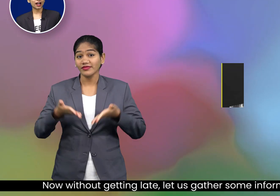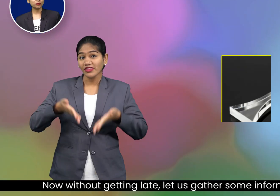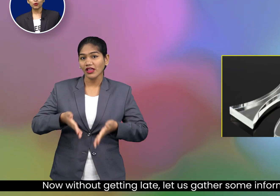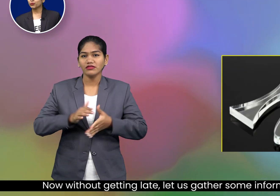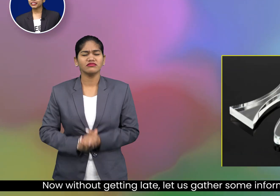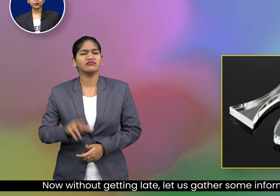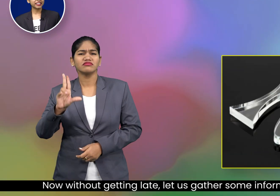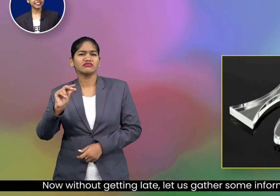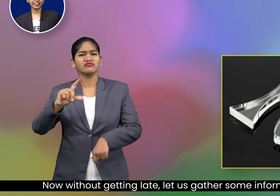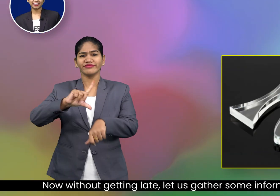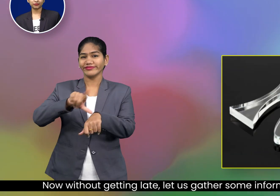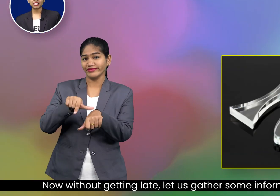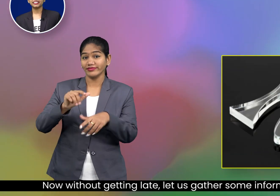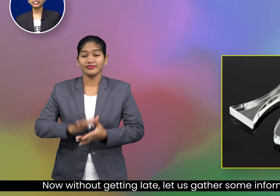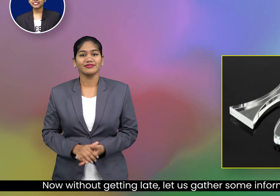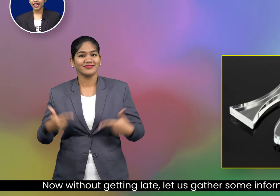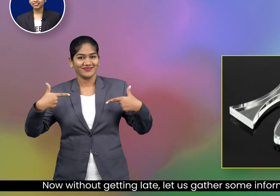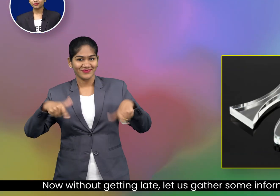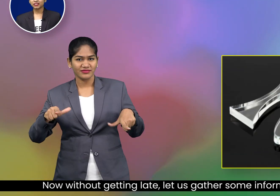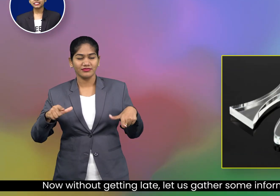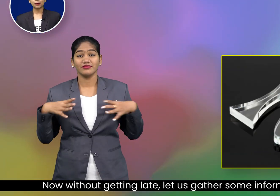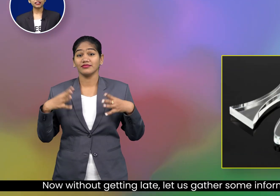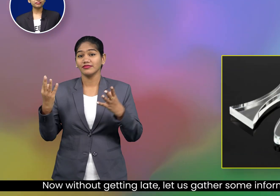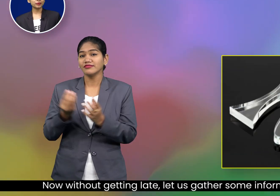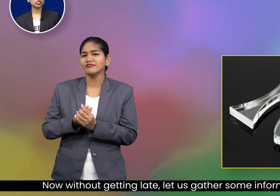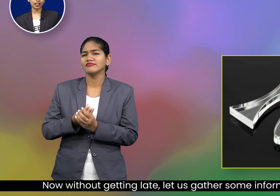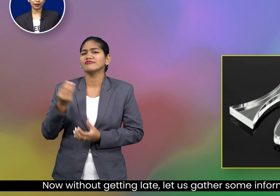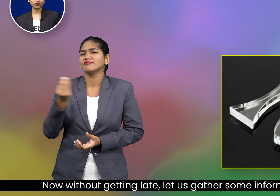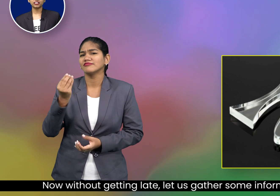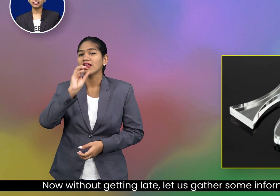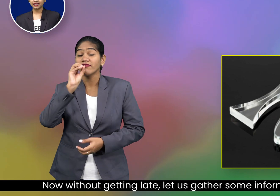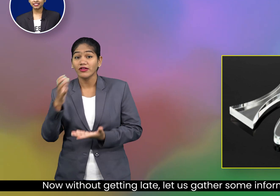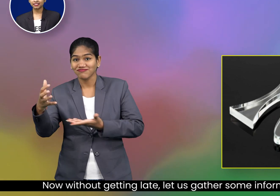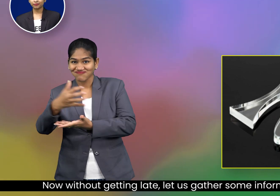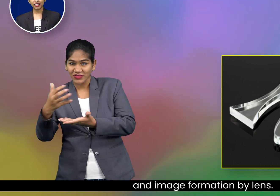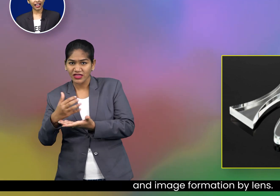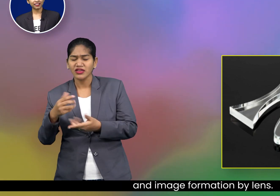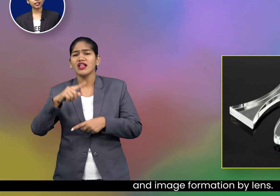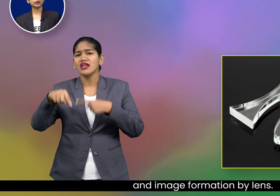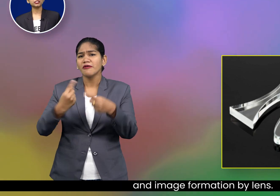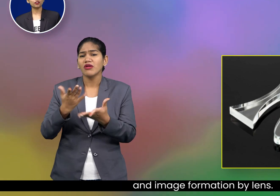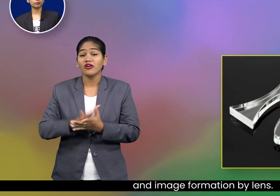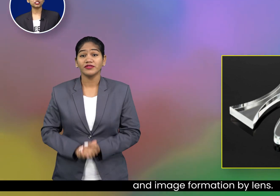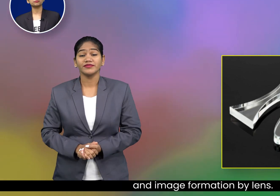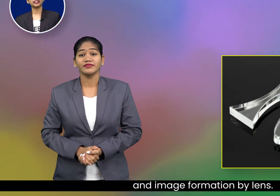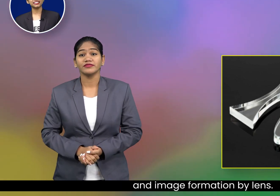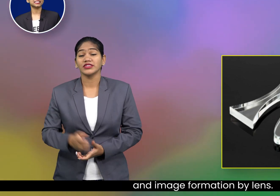Now without getting late, let us gather some information about lens and image formation by